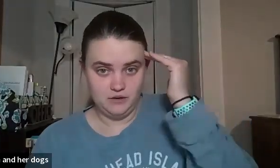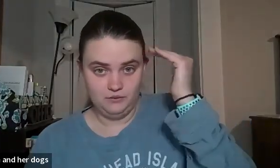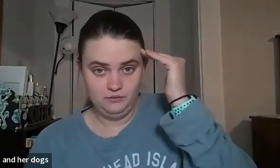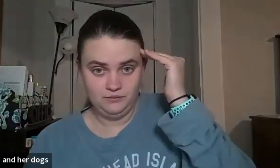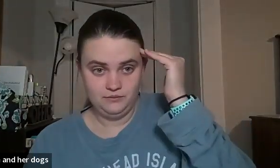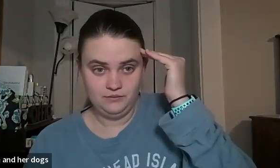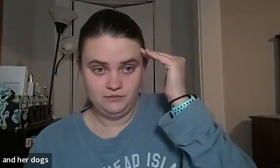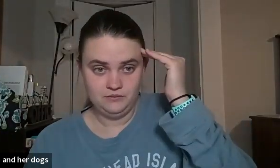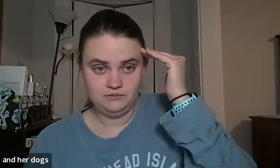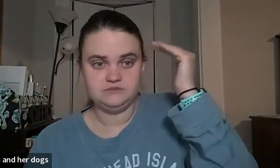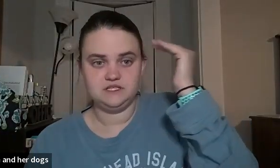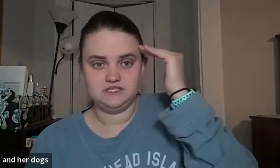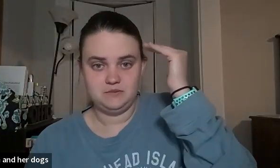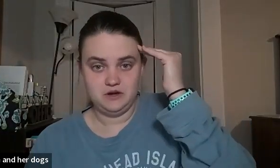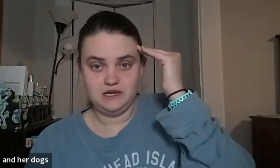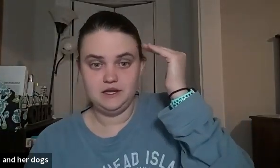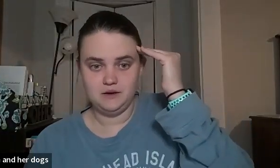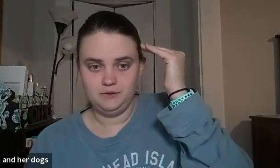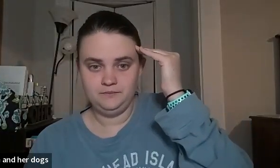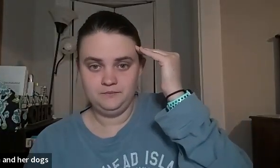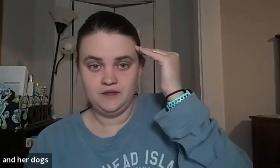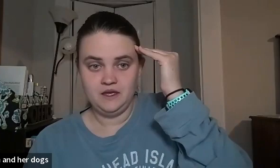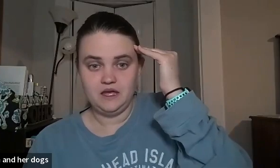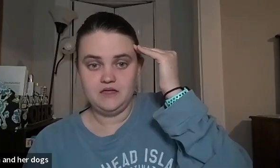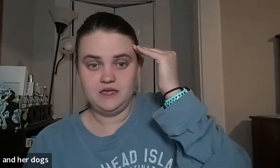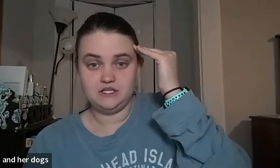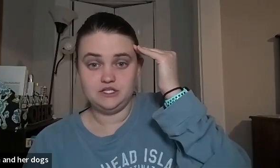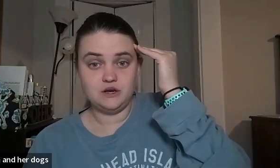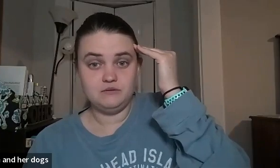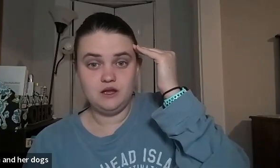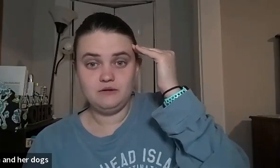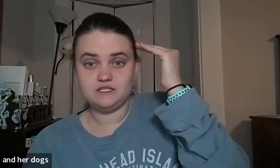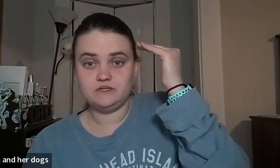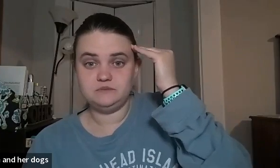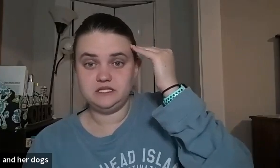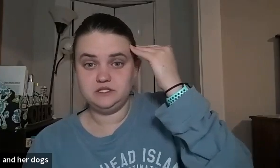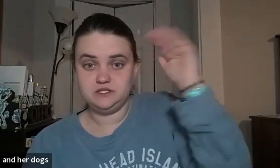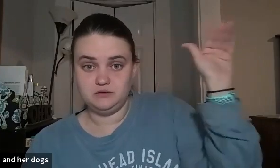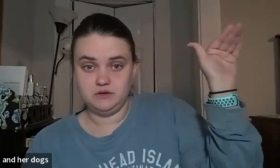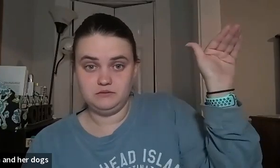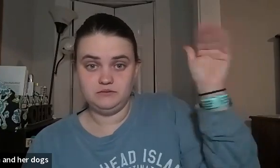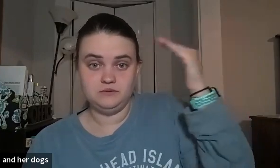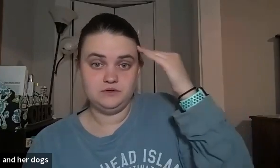no. So you just tap your head, no. And then don't know is going to be don't know.